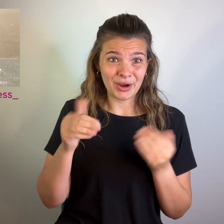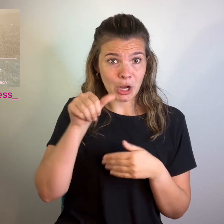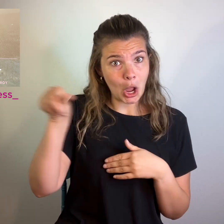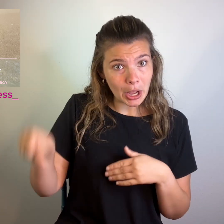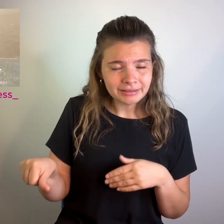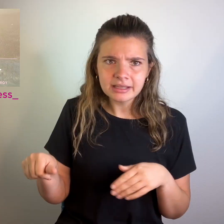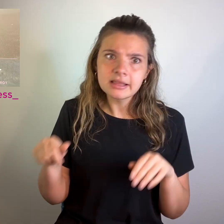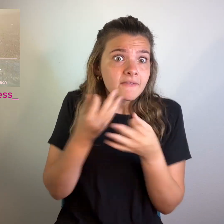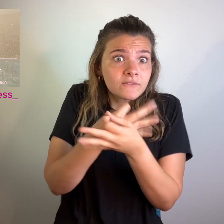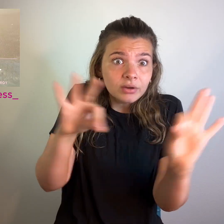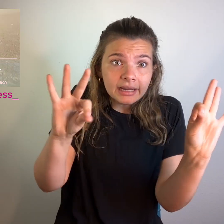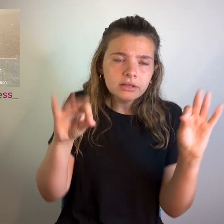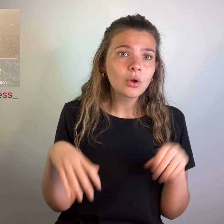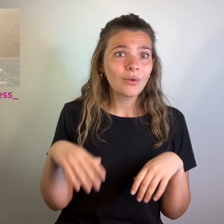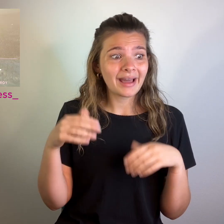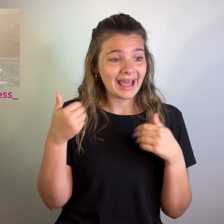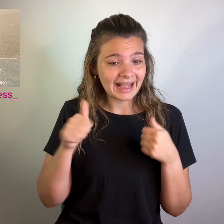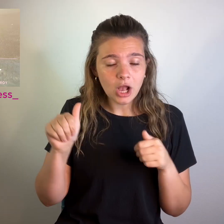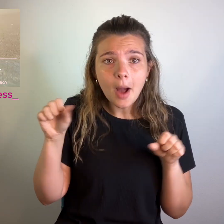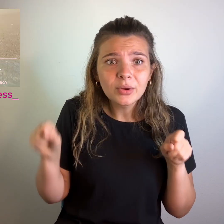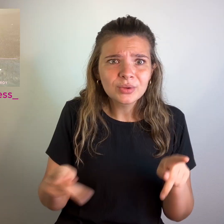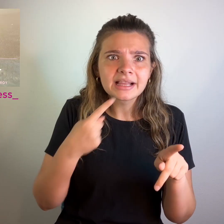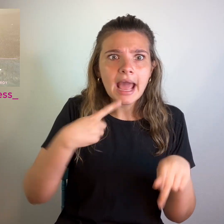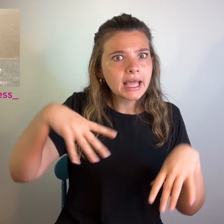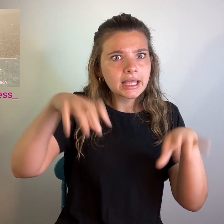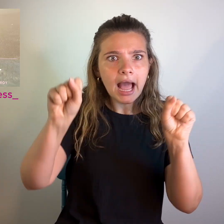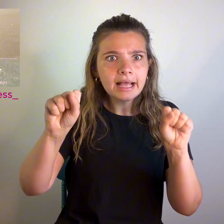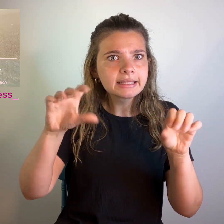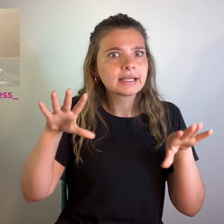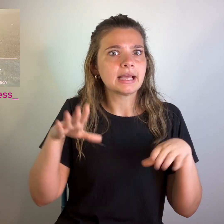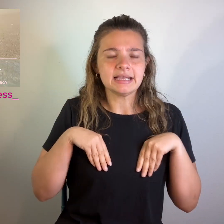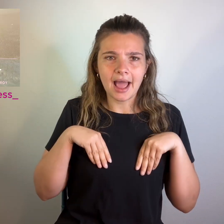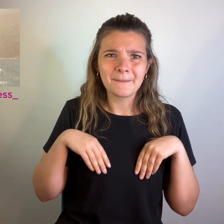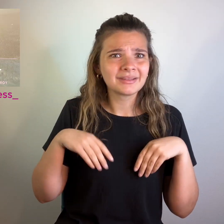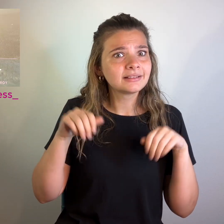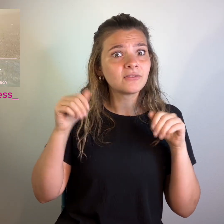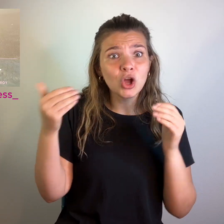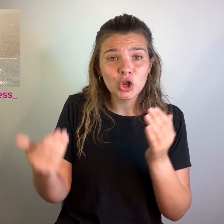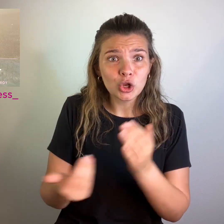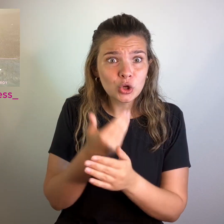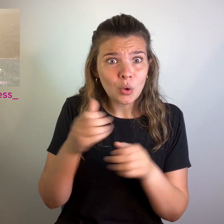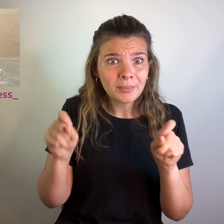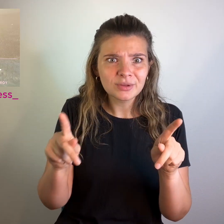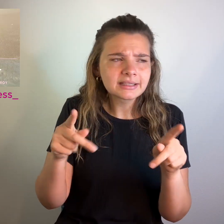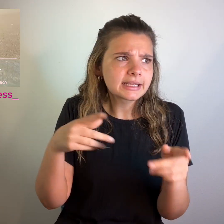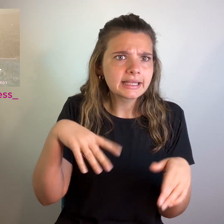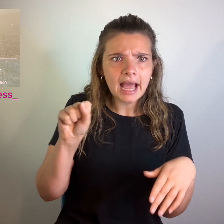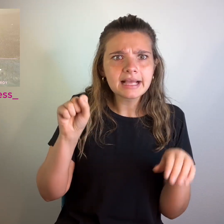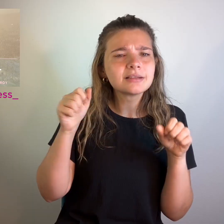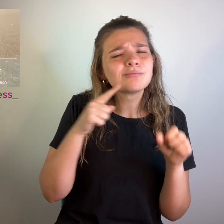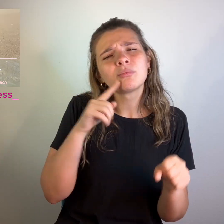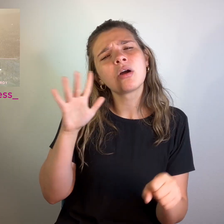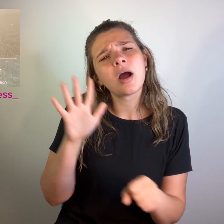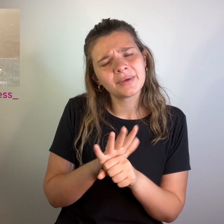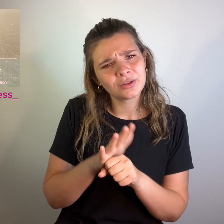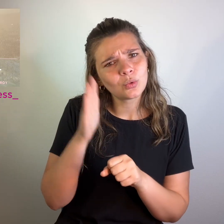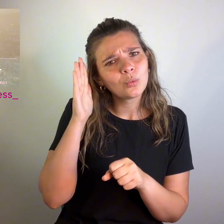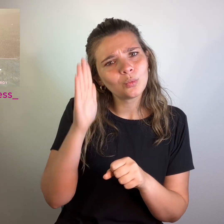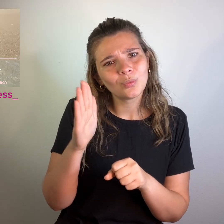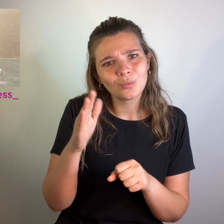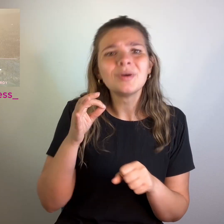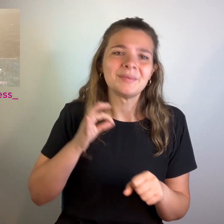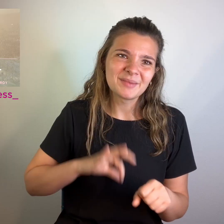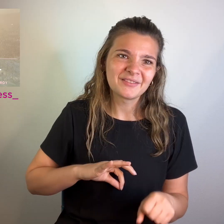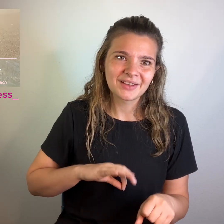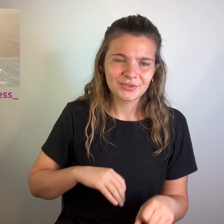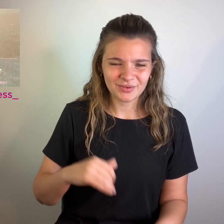say yes to opportunity. Say yes to new things, because I promise you it will be so worth it. So if this episode